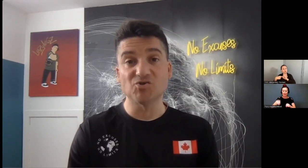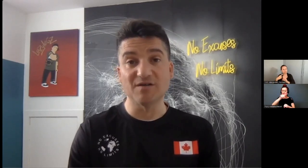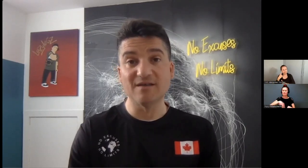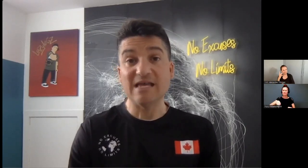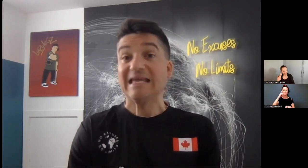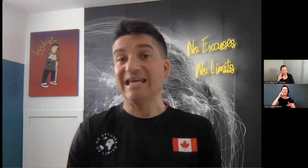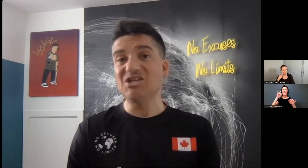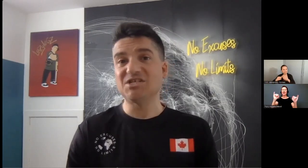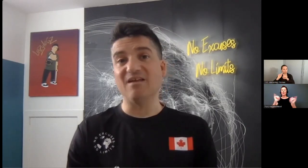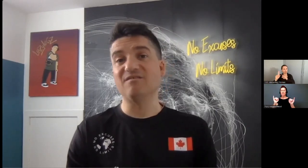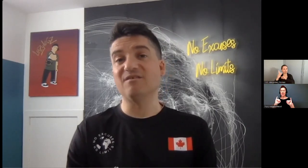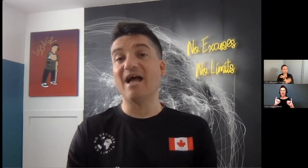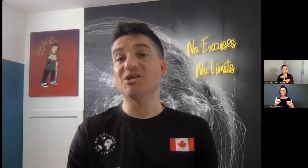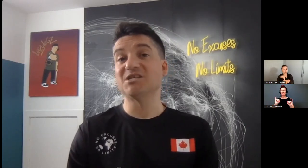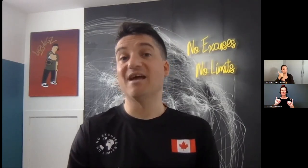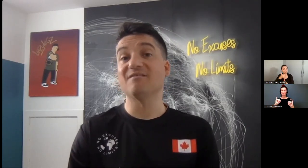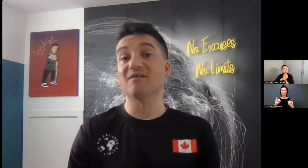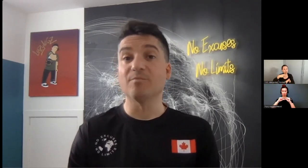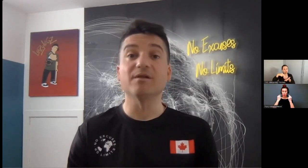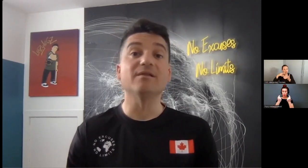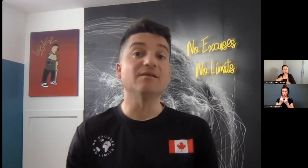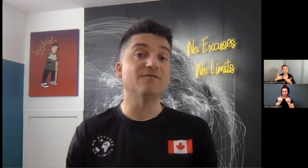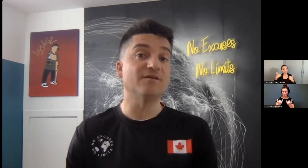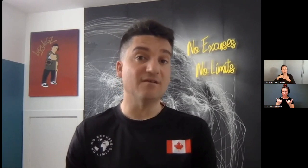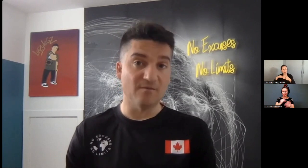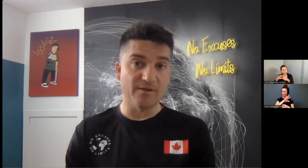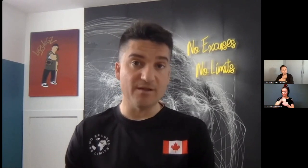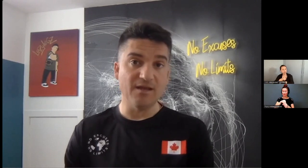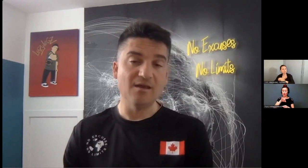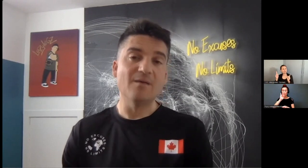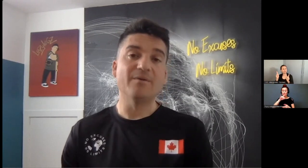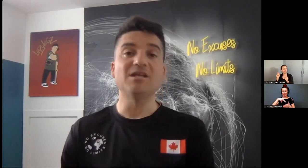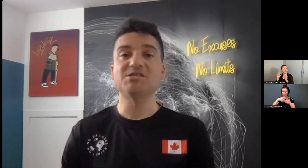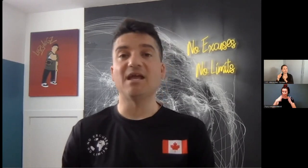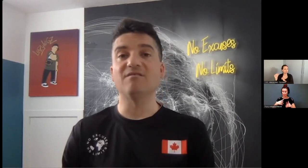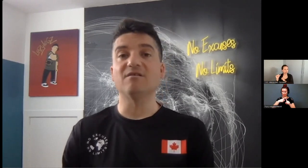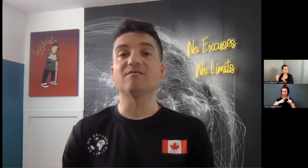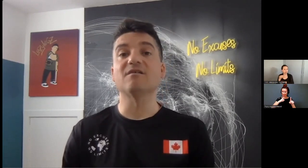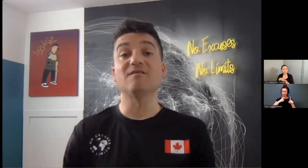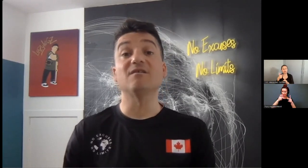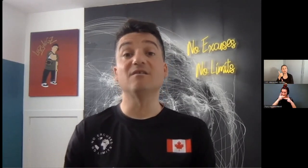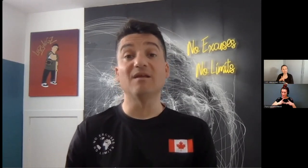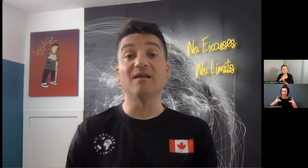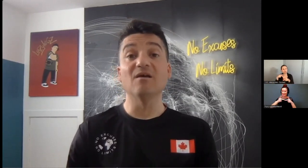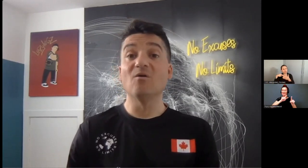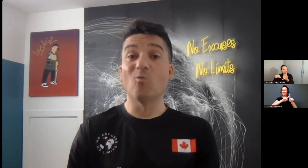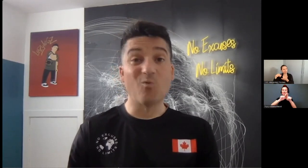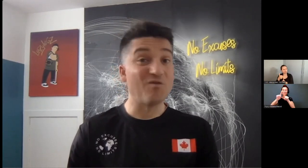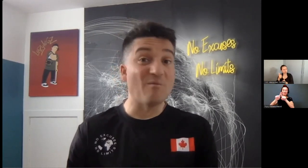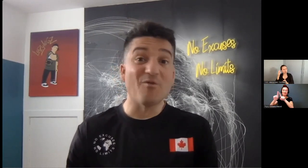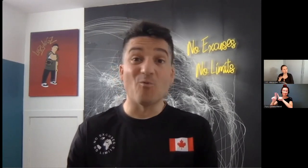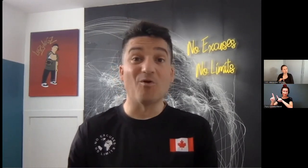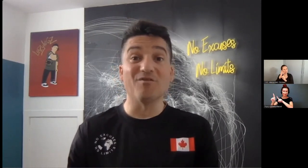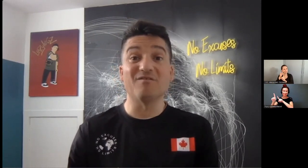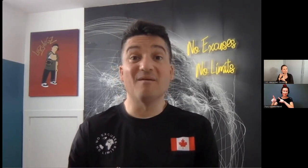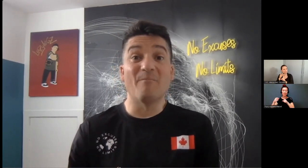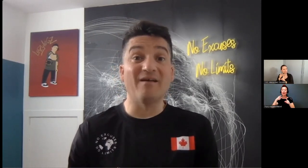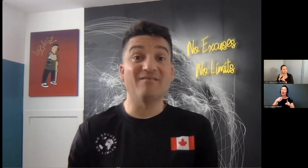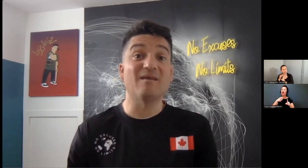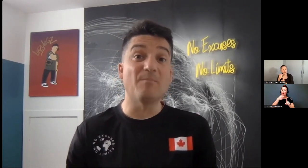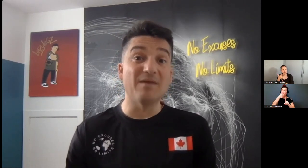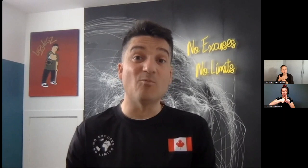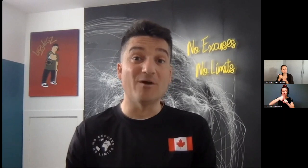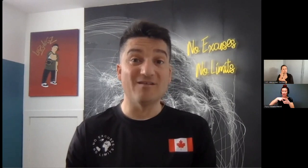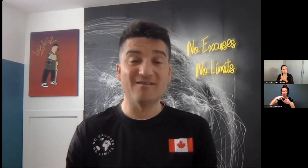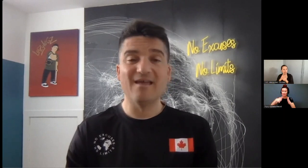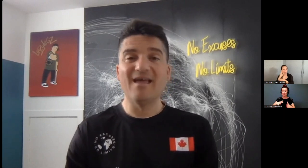different countries. Each dancer actually has a completely different disability, but each dancer is considered to be some of the world's